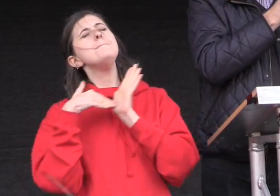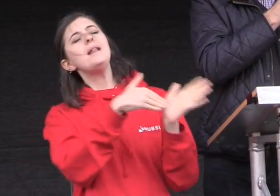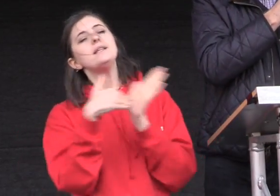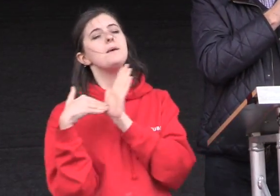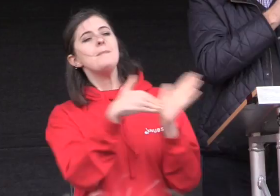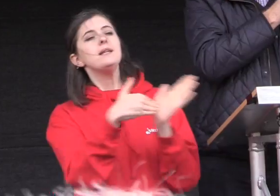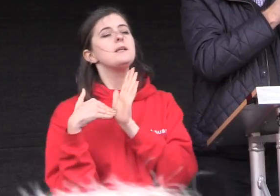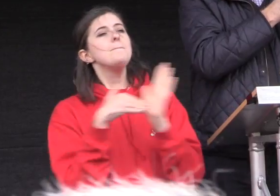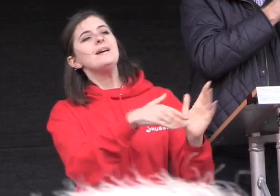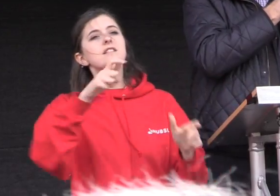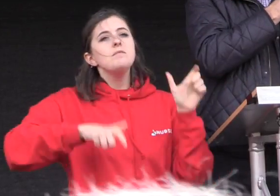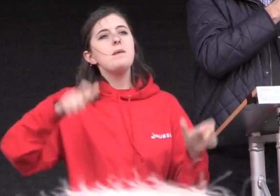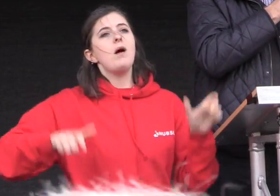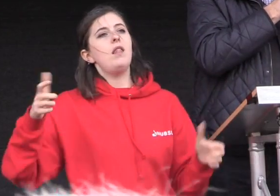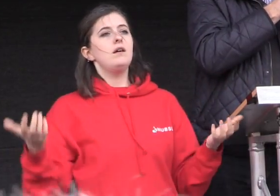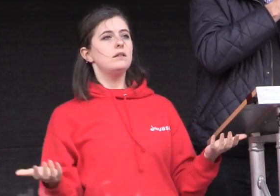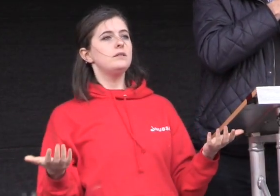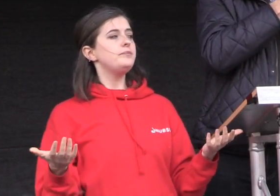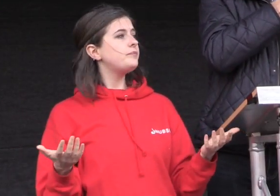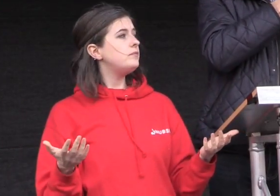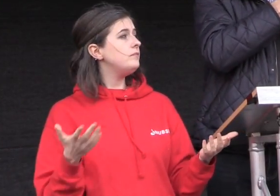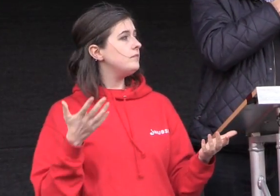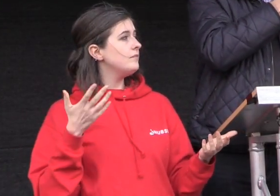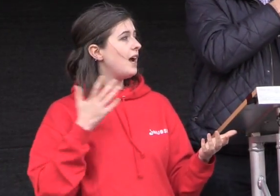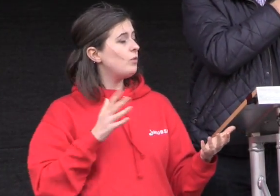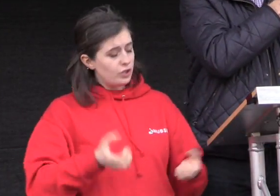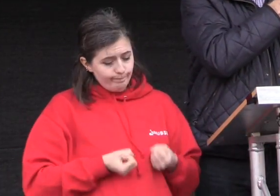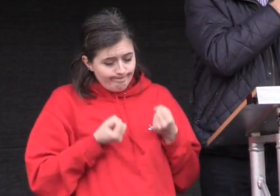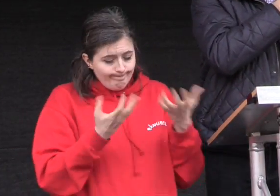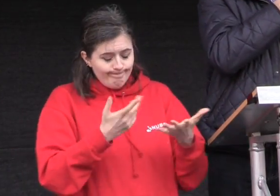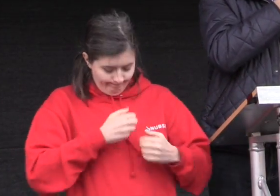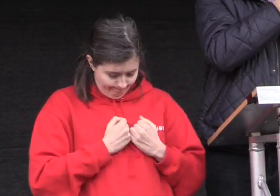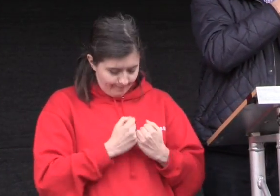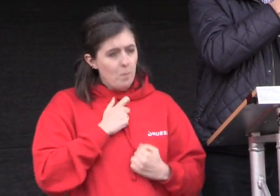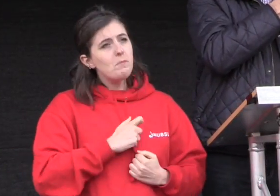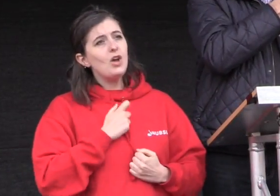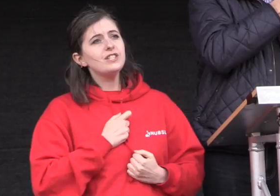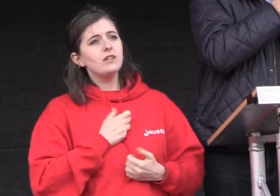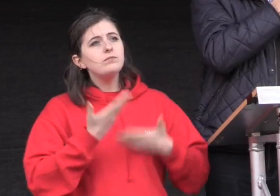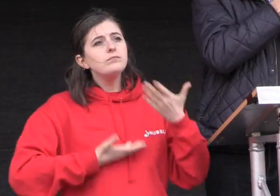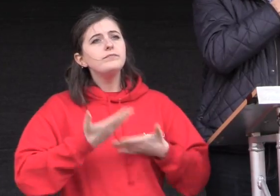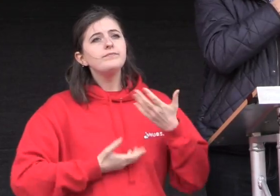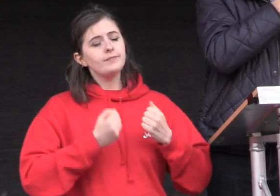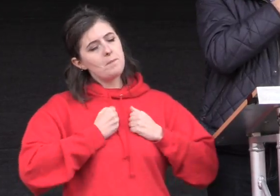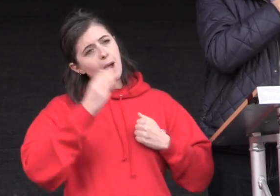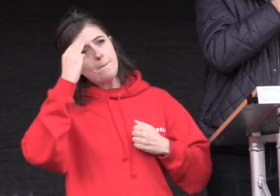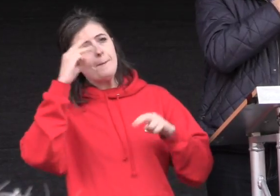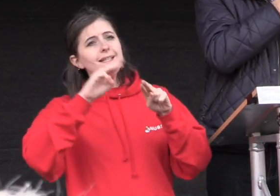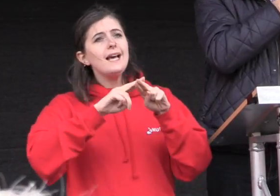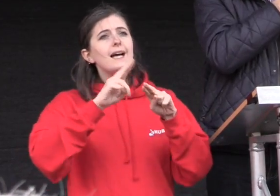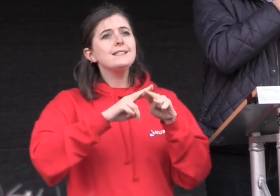and millions of people. I want to share something personal with you today. My mum and